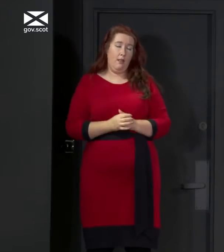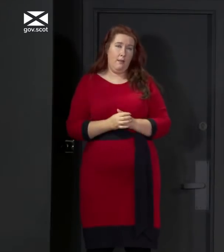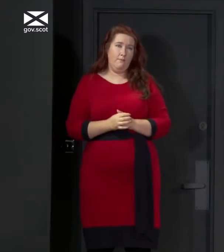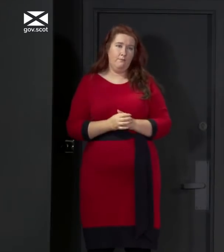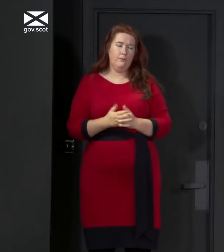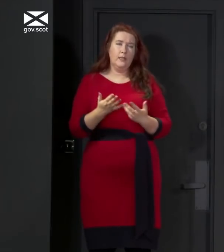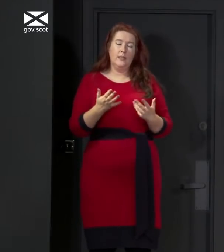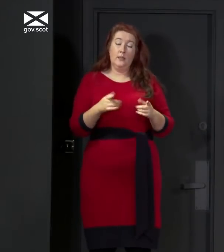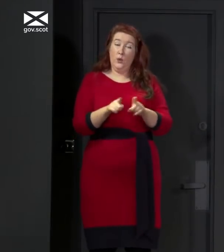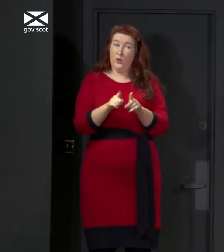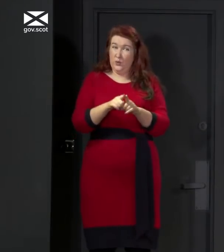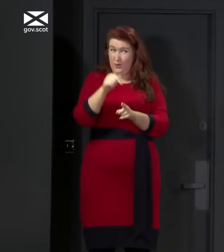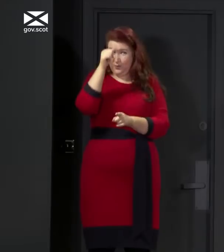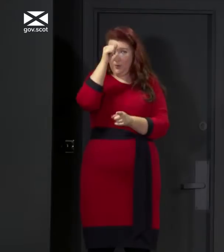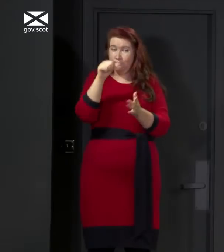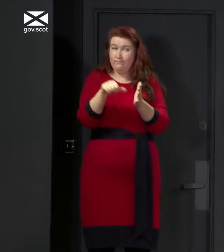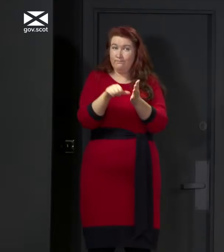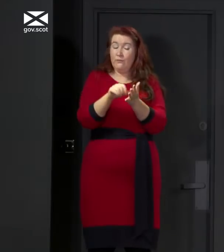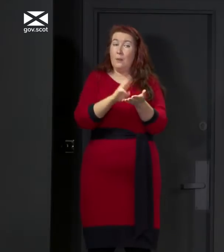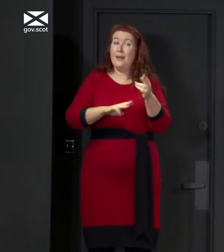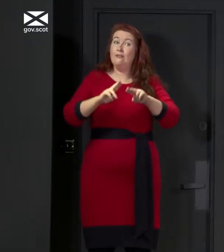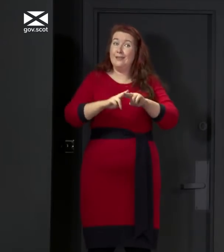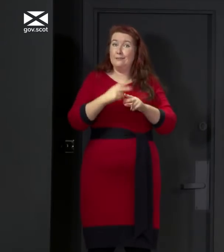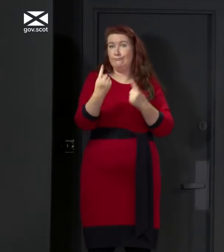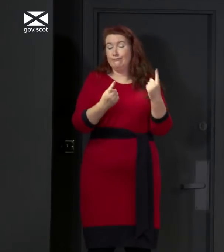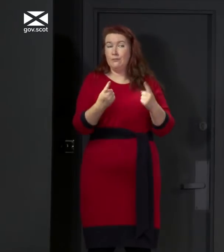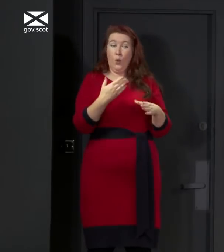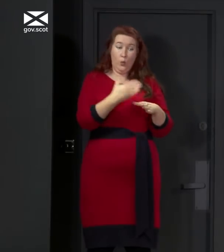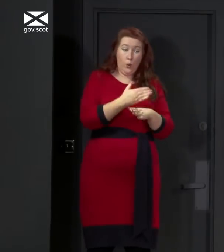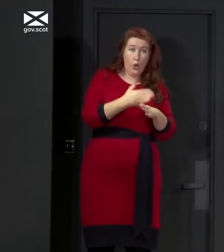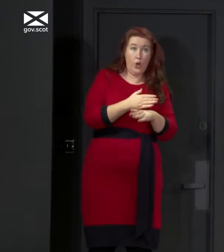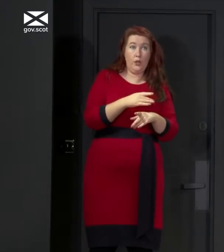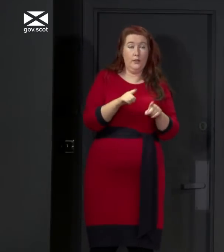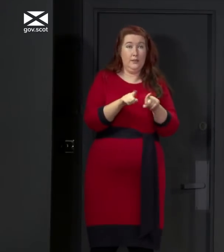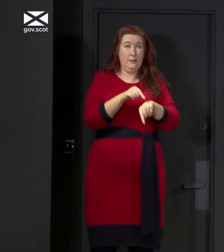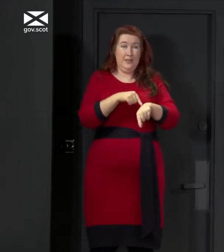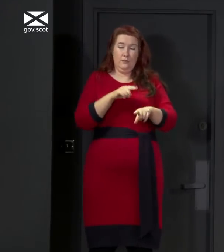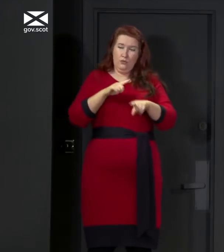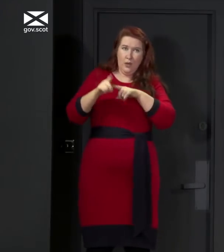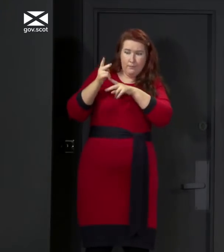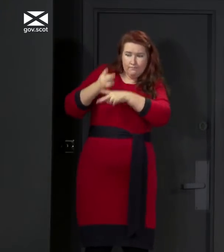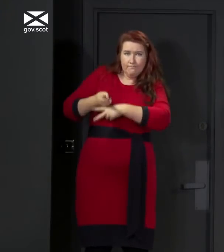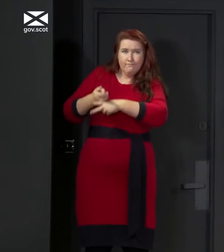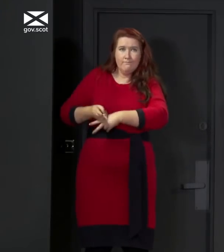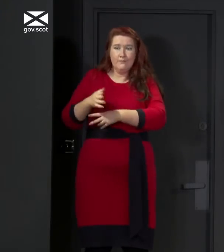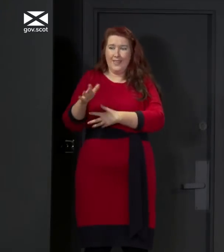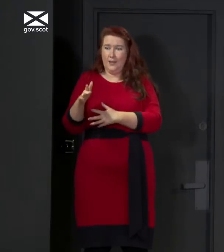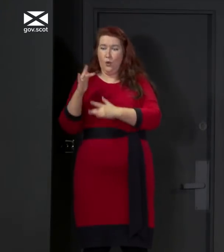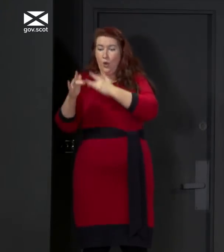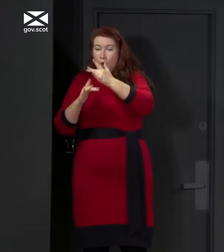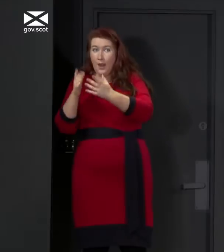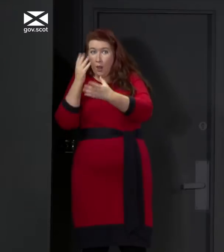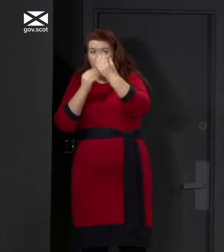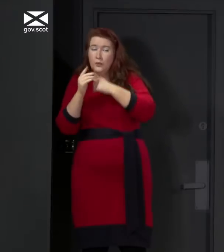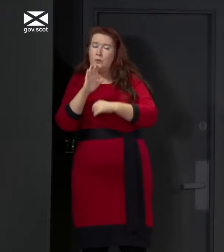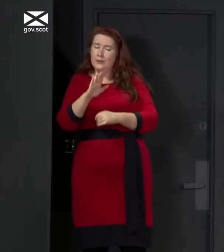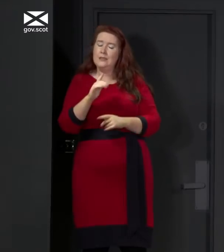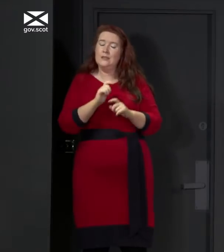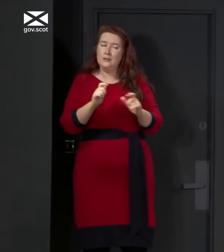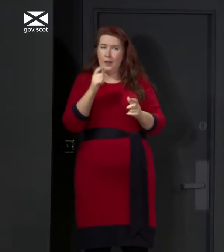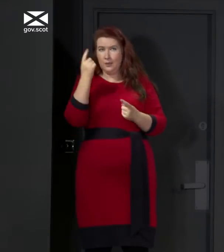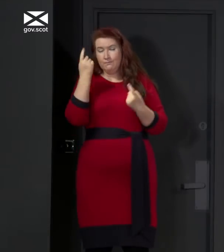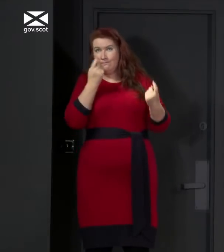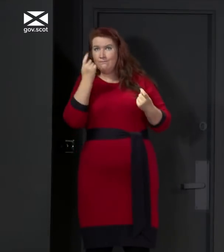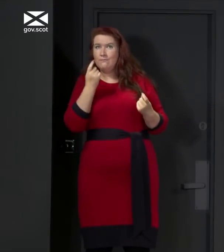also difficult for parents, particularly those who are working while trying to juggle childcare and online learning. And we are thinking about